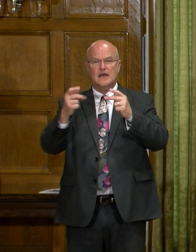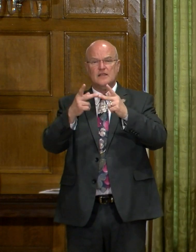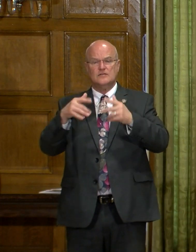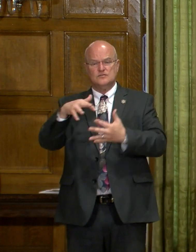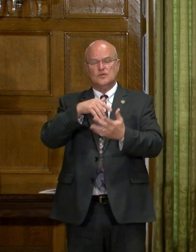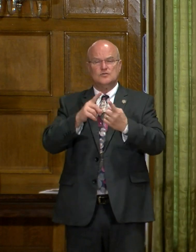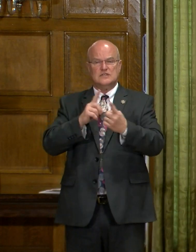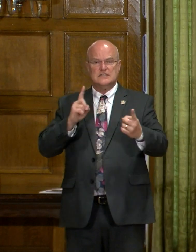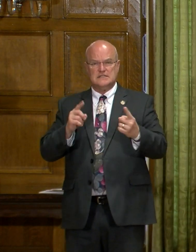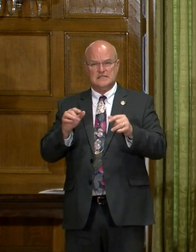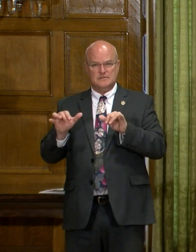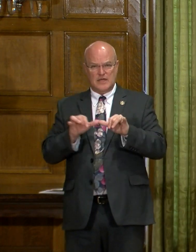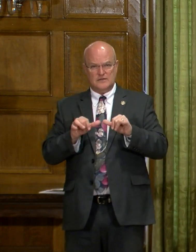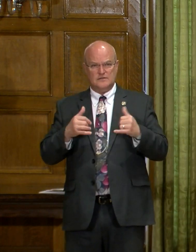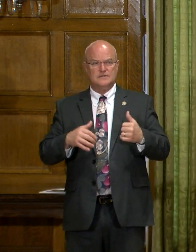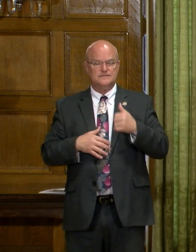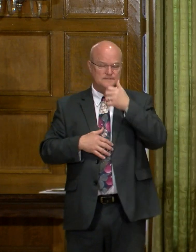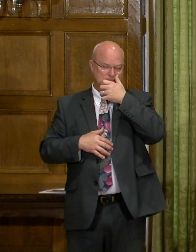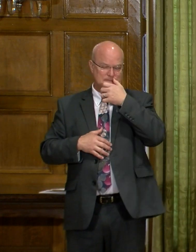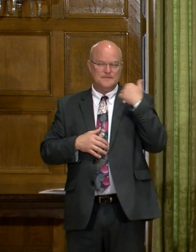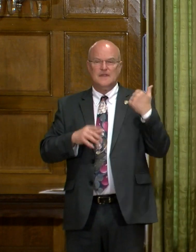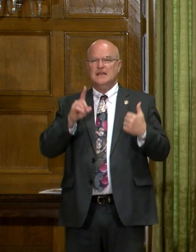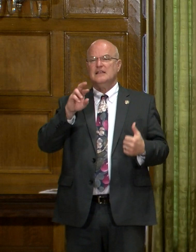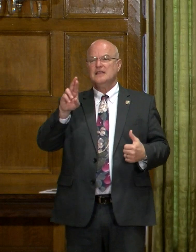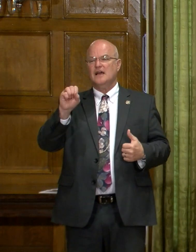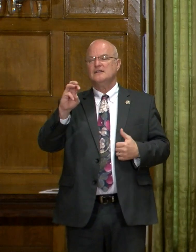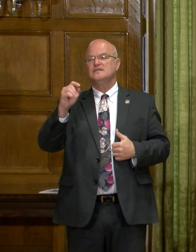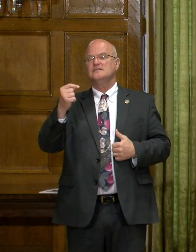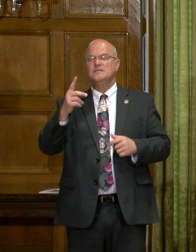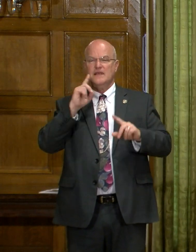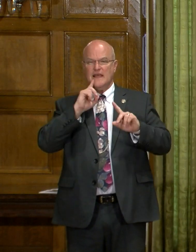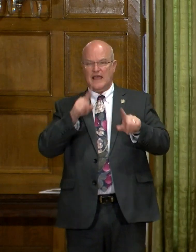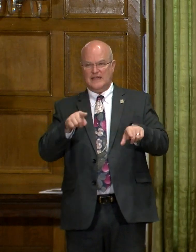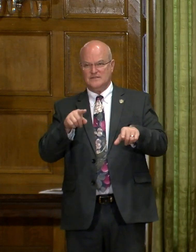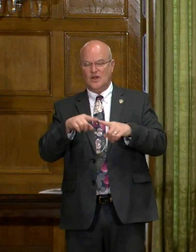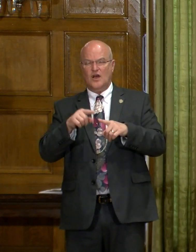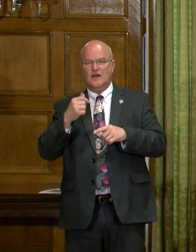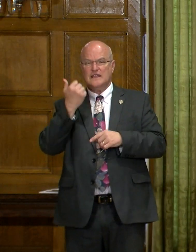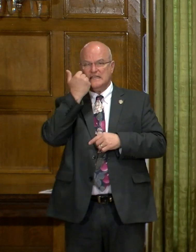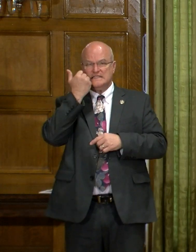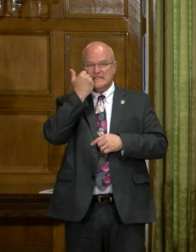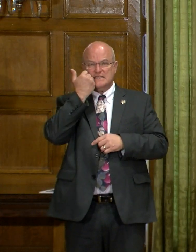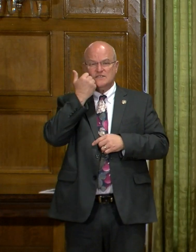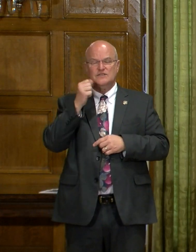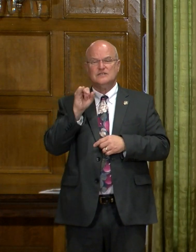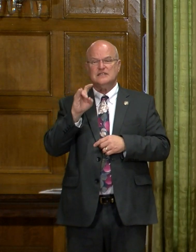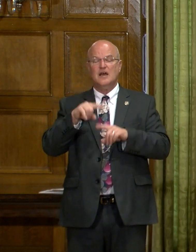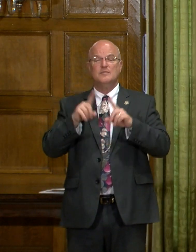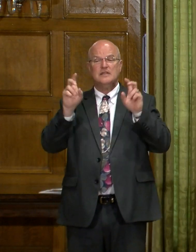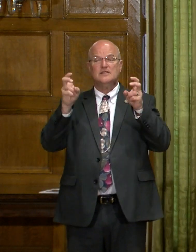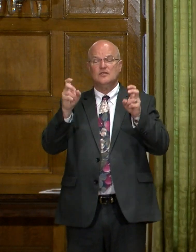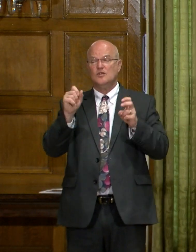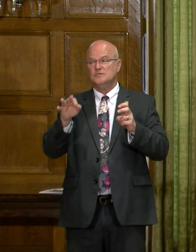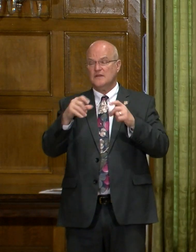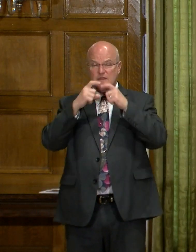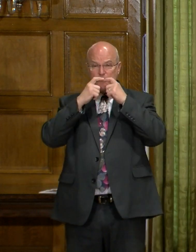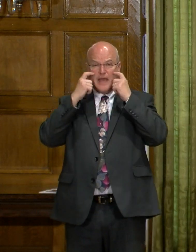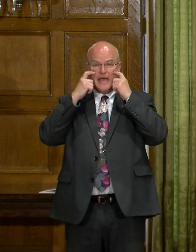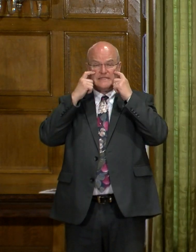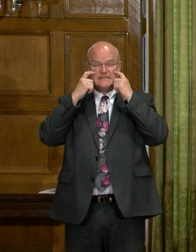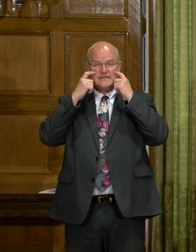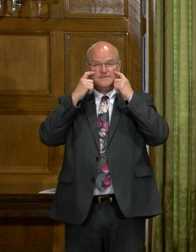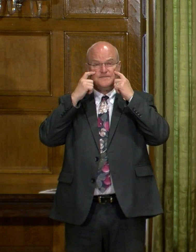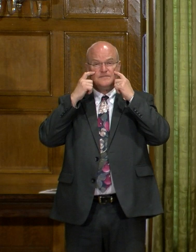social distancing measures? I'm going to let Dr. Smith answer the question on the dental side, but in terms of the